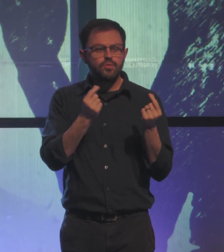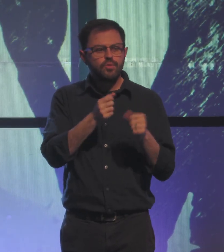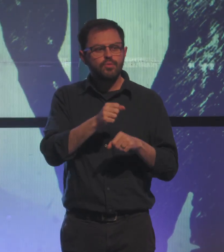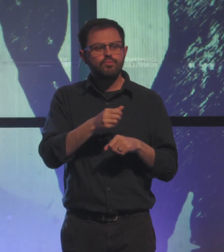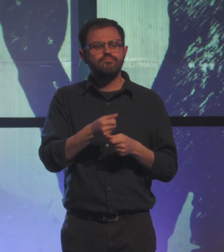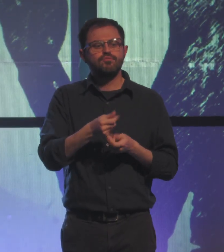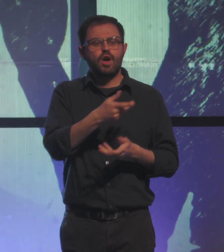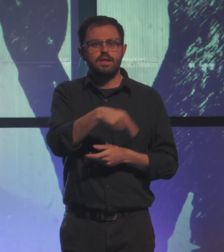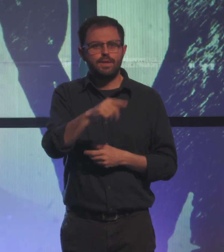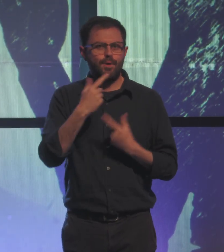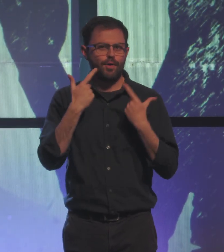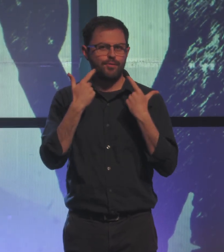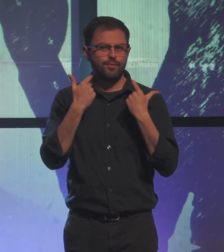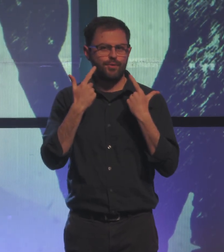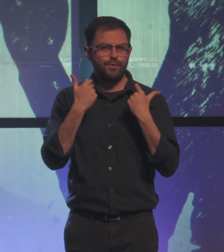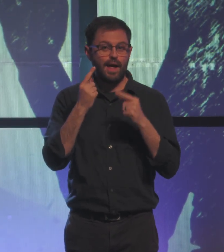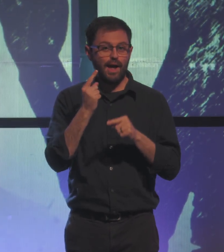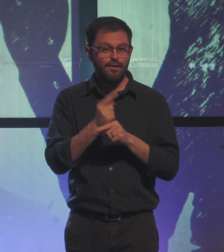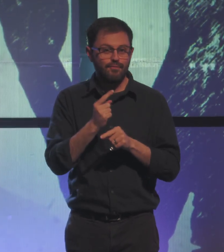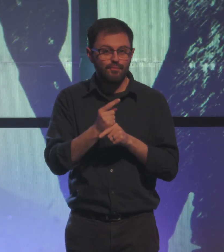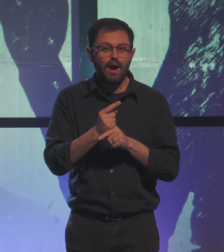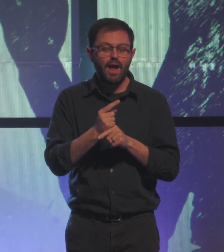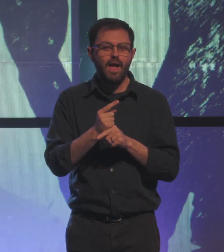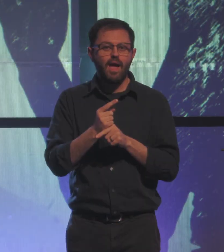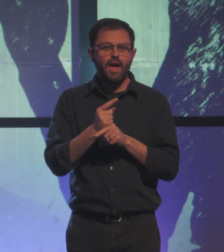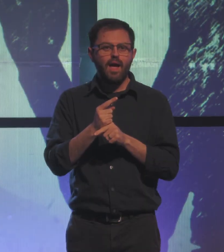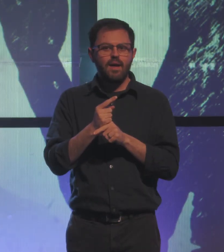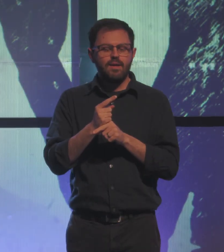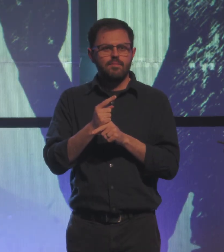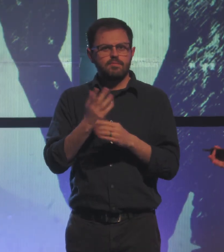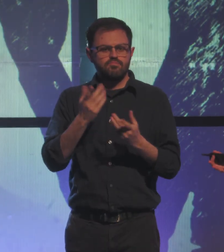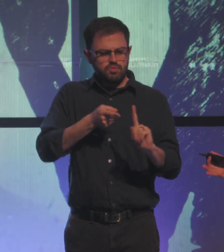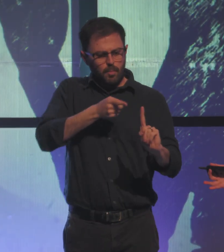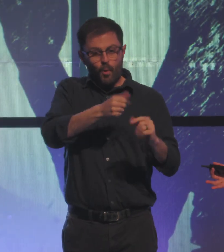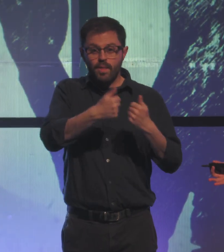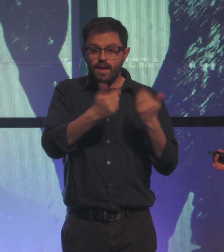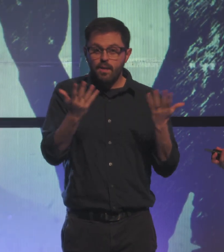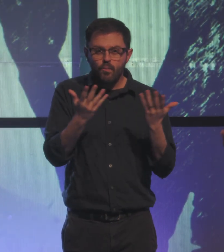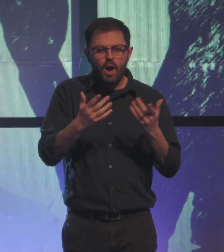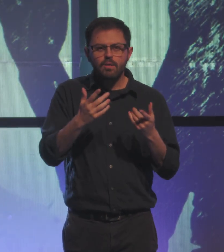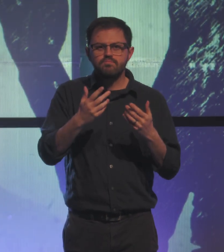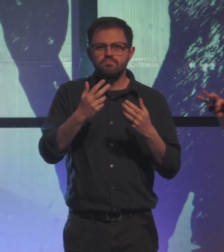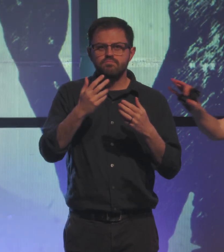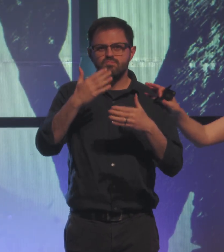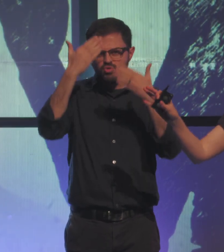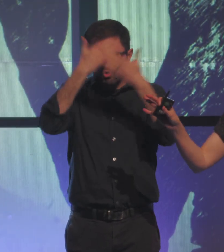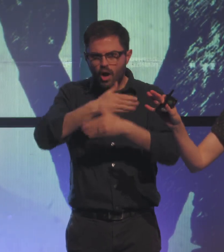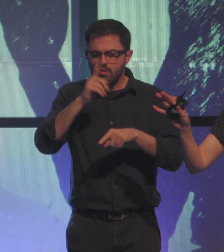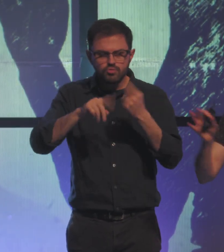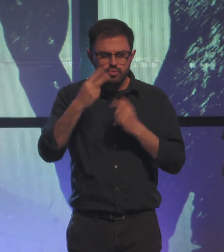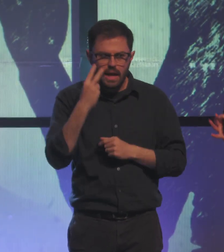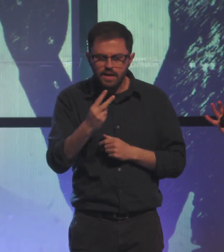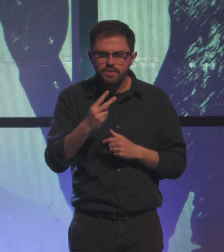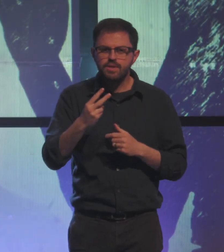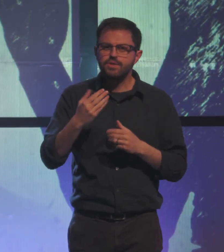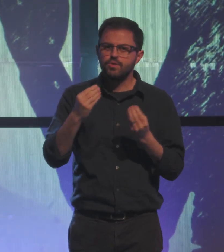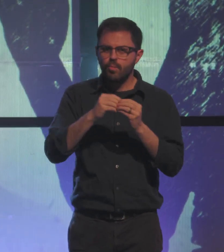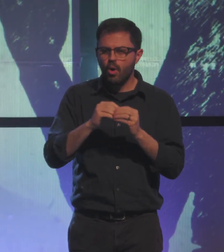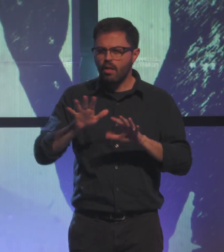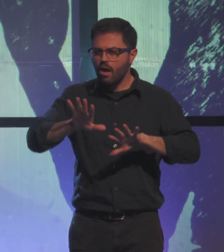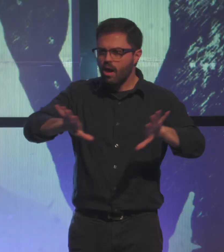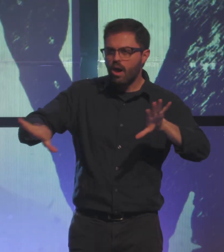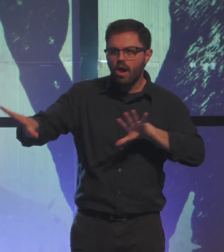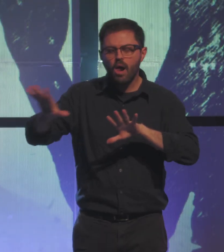to laugh. Right? Because the whole point of hide and go seek in the dark, you can't really see anything, you're kind of blindly feeling, but really